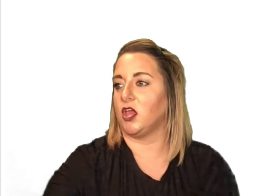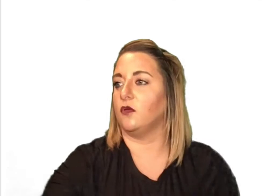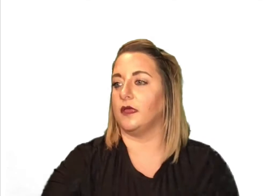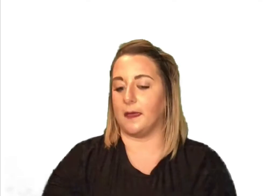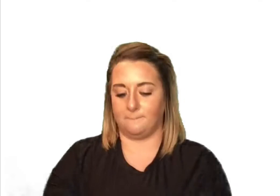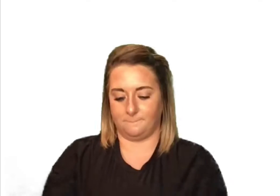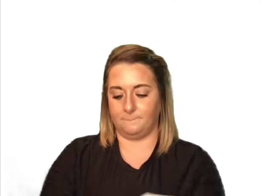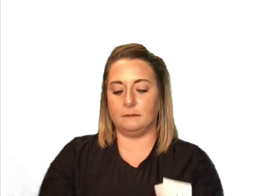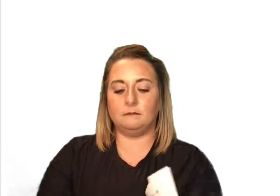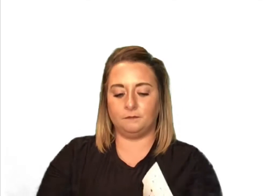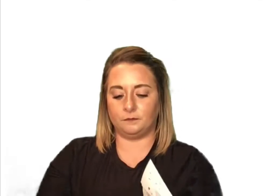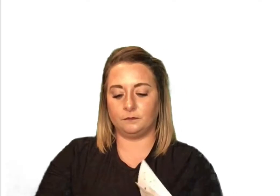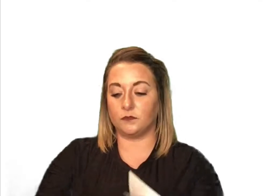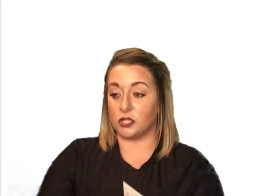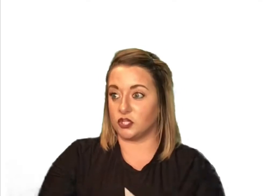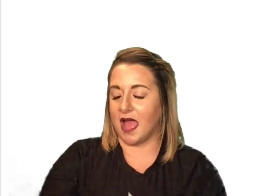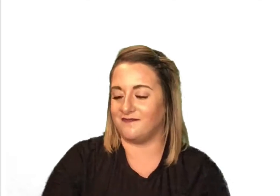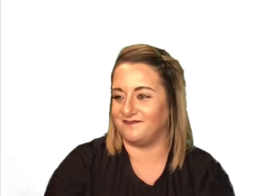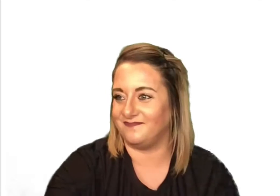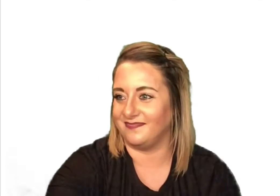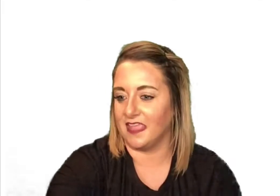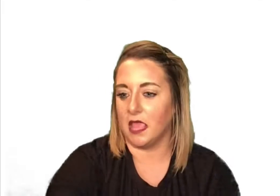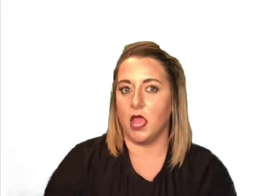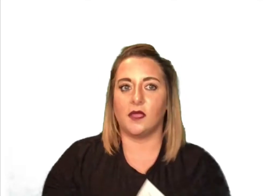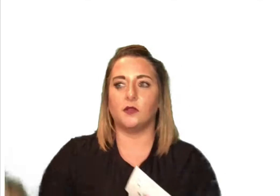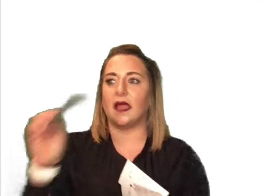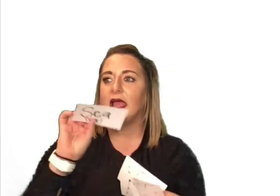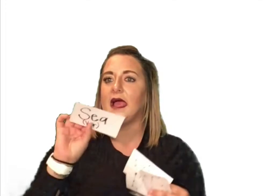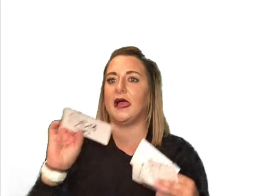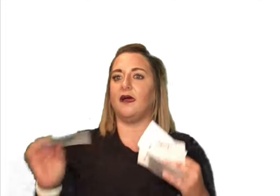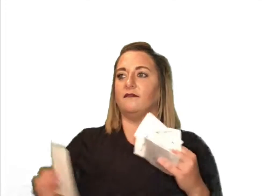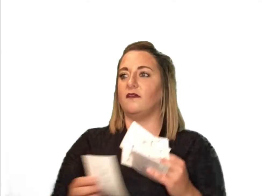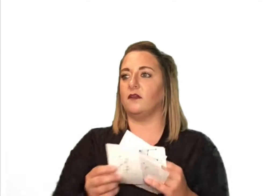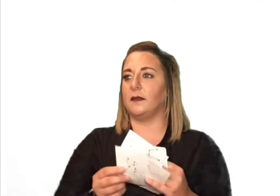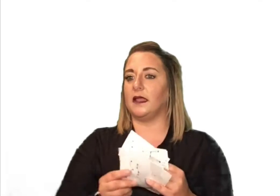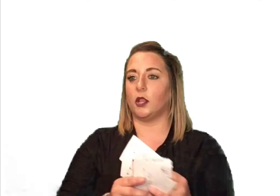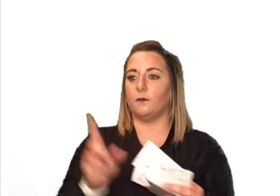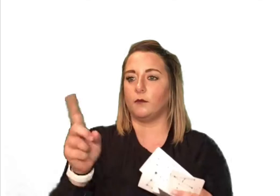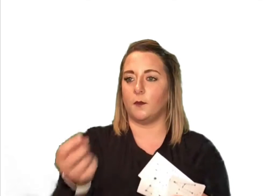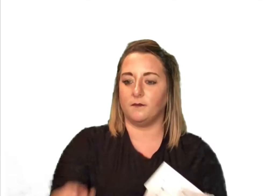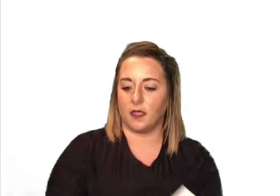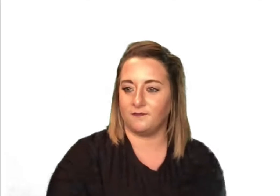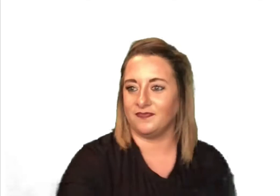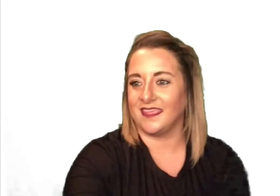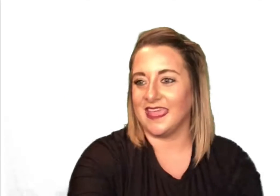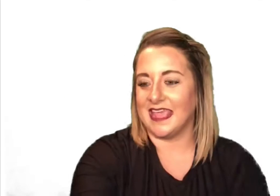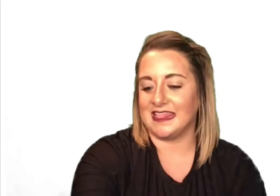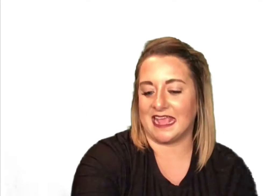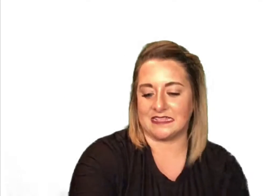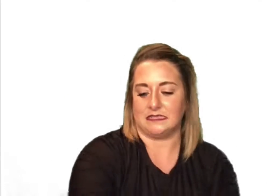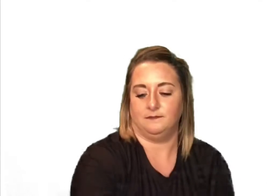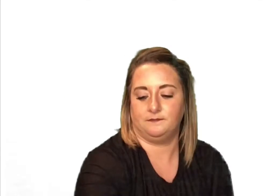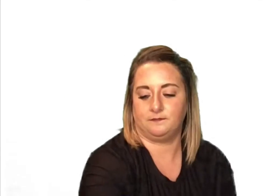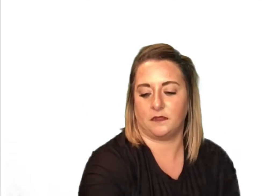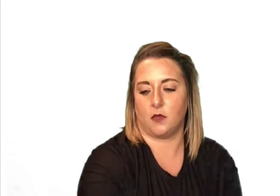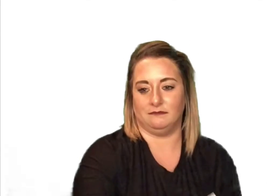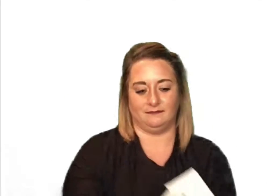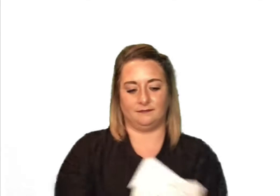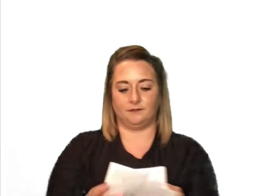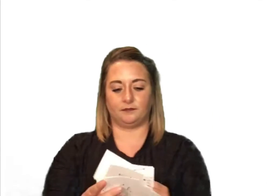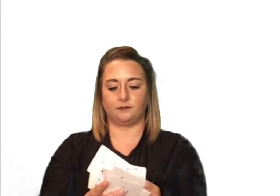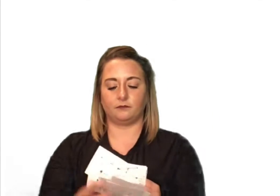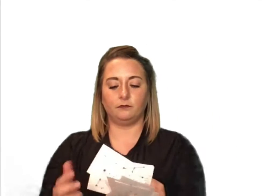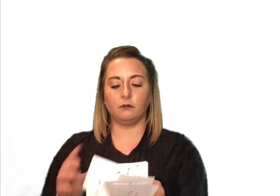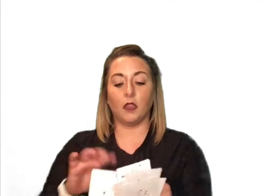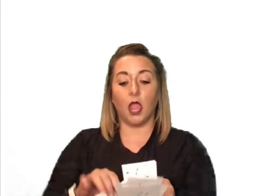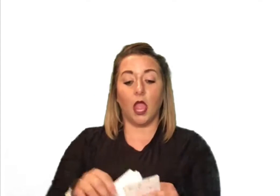Thank you. Yep. Good job. Okay, do I have everybody? Nope, one more. Thanks.